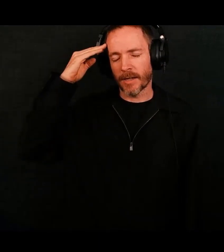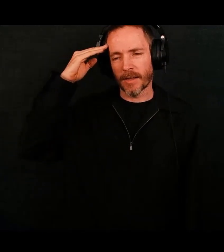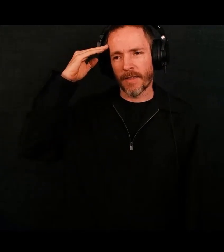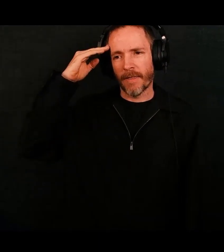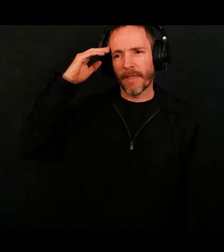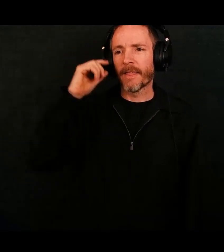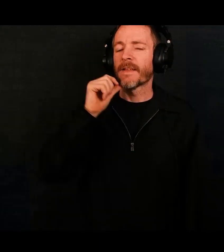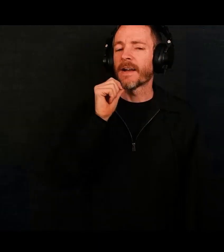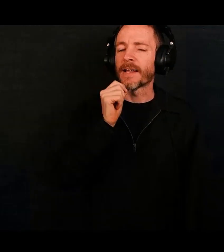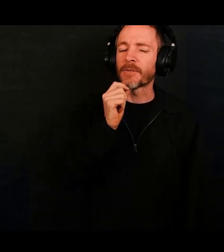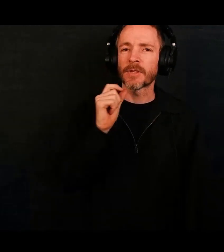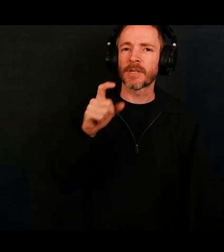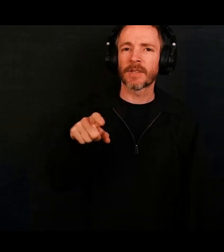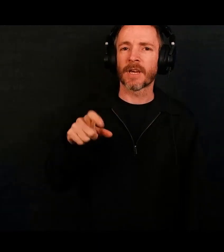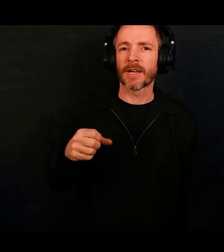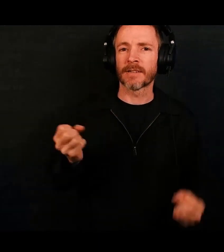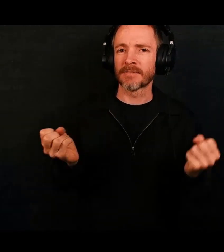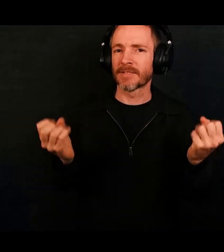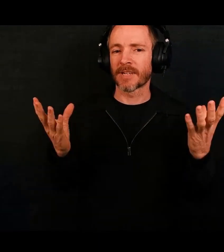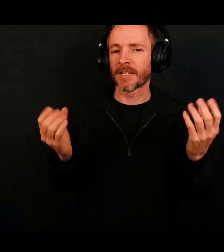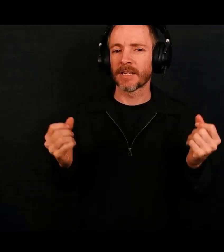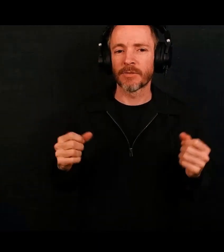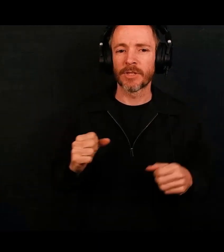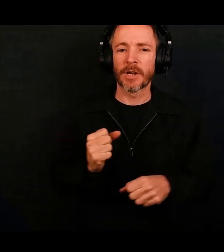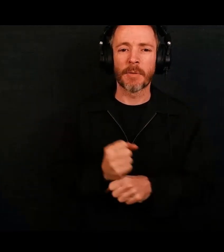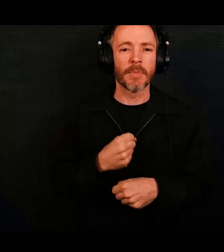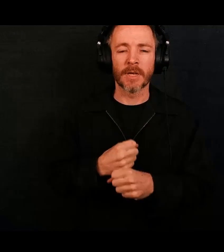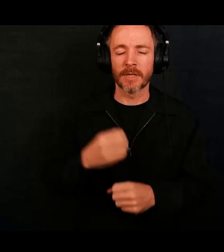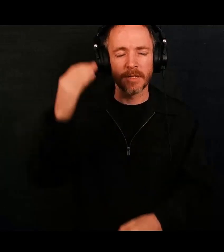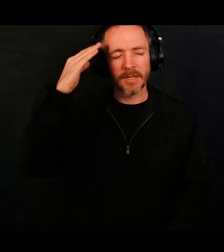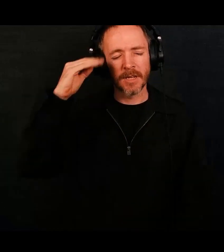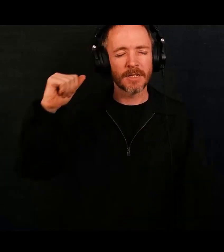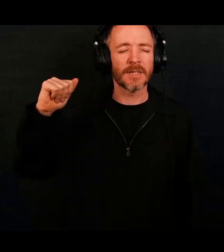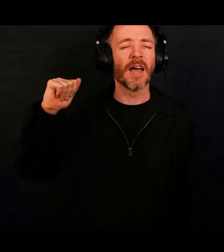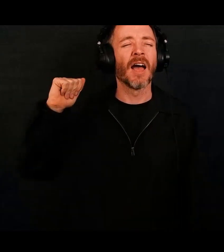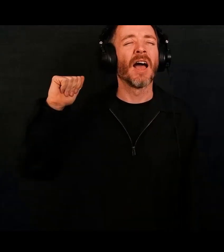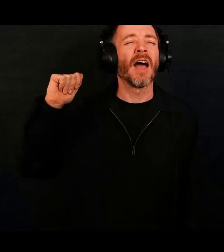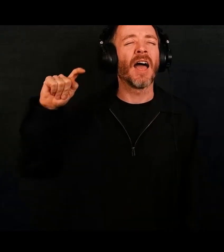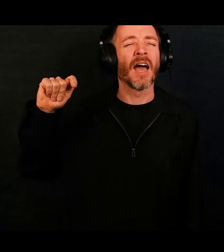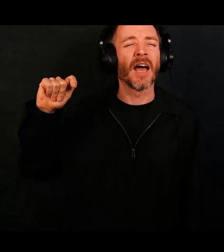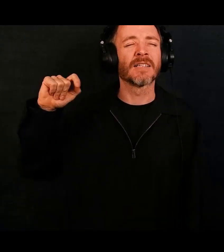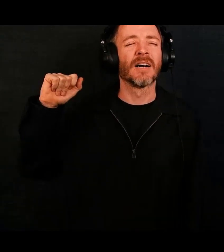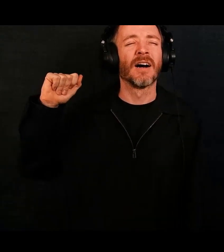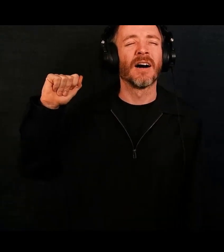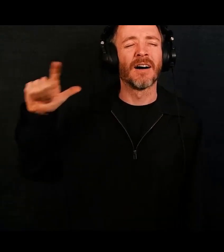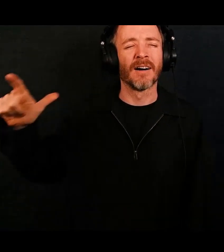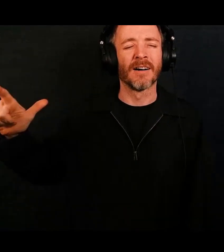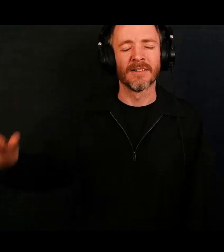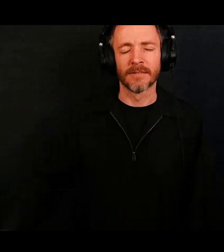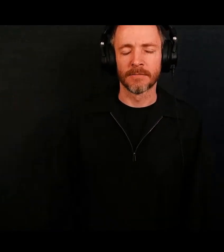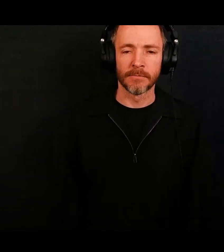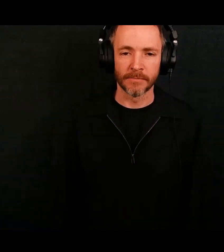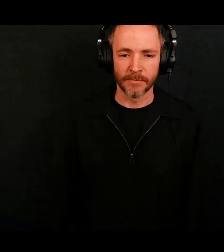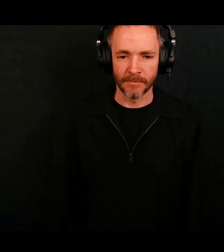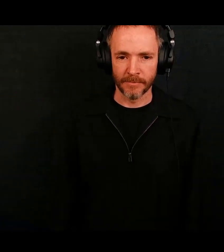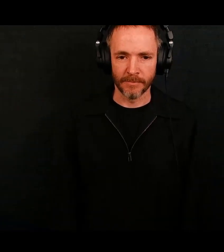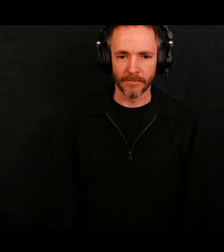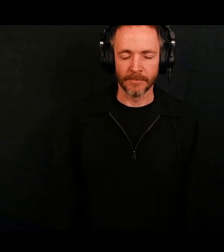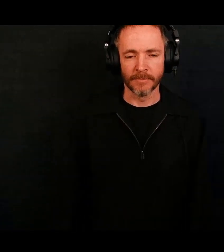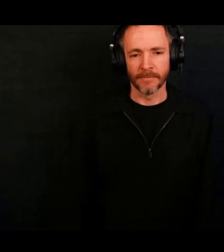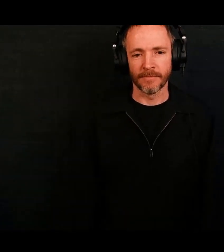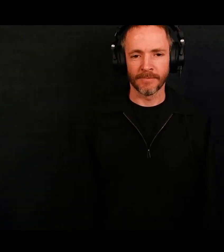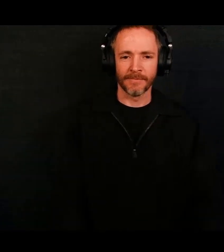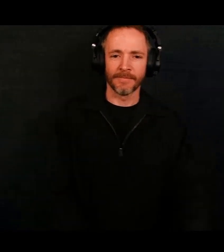I don't think that sign language made sense at all.